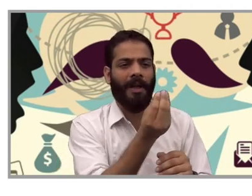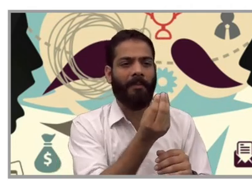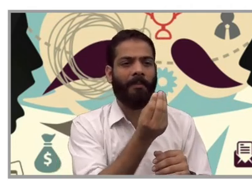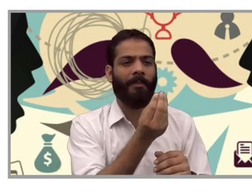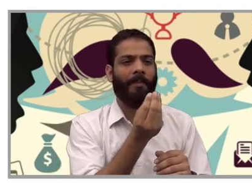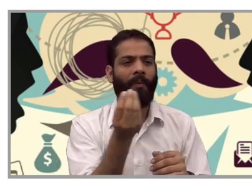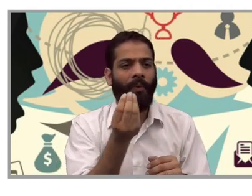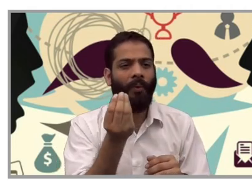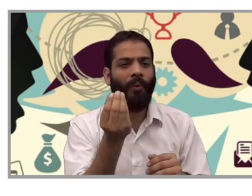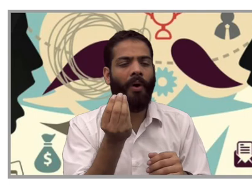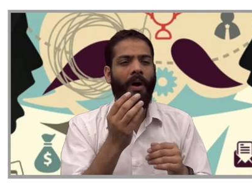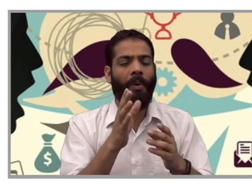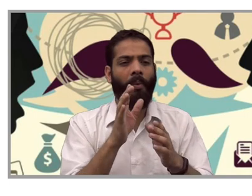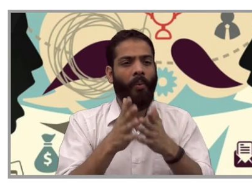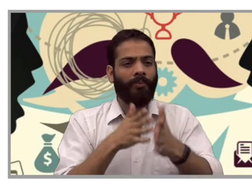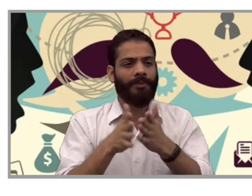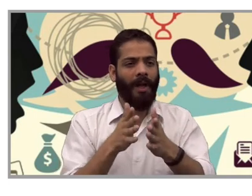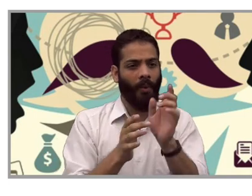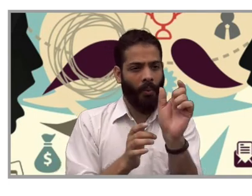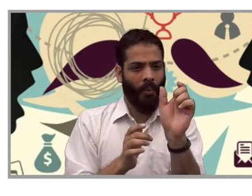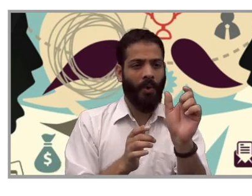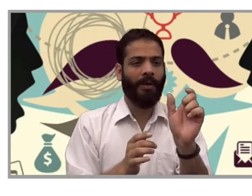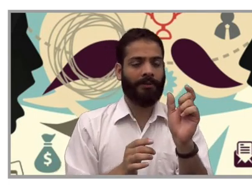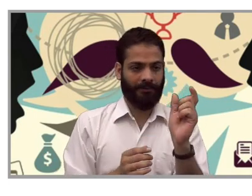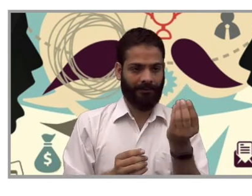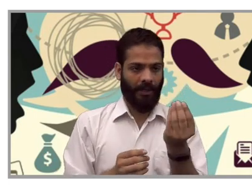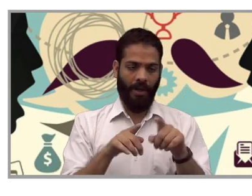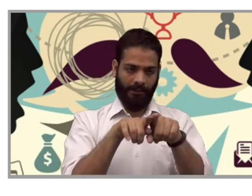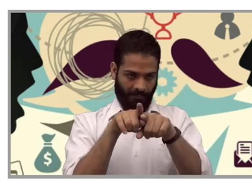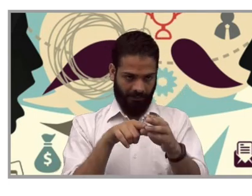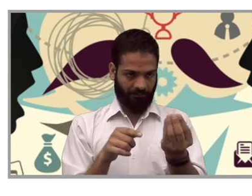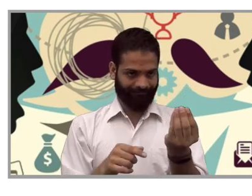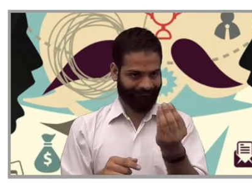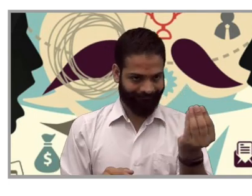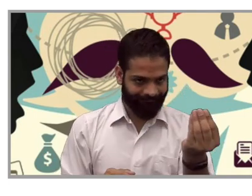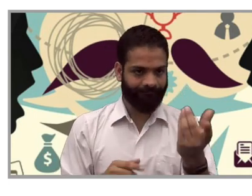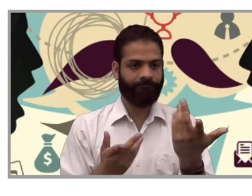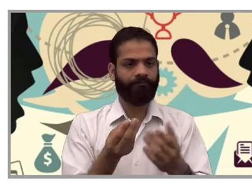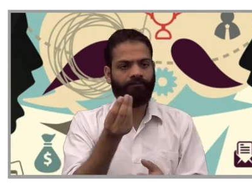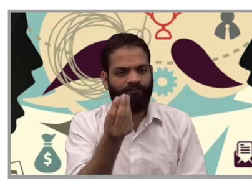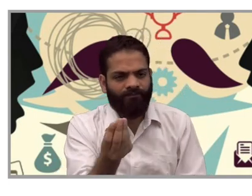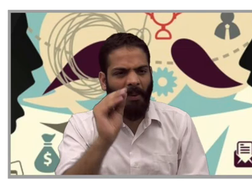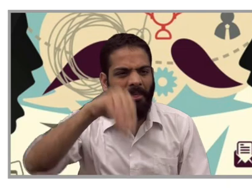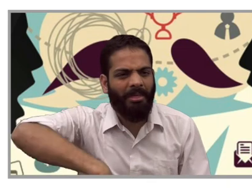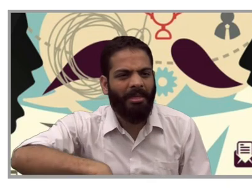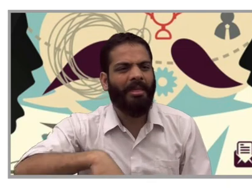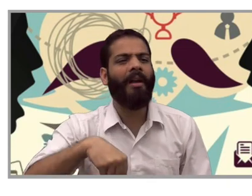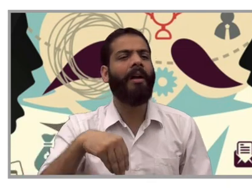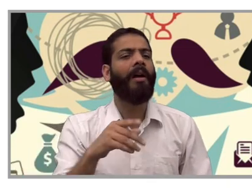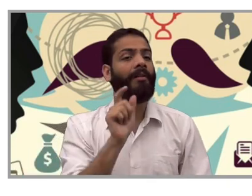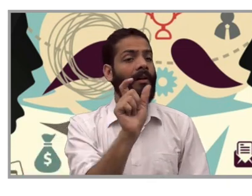and expression i.e. squeezed face and eye gaze fixed at the lexical sign.